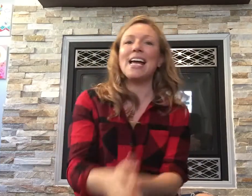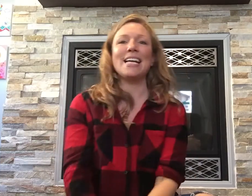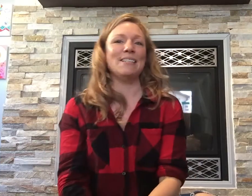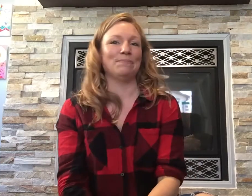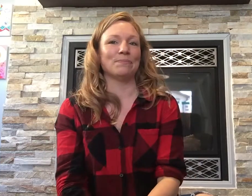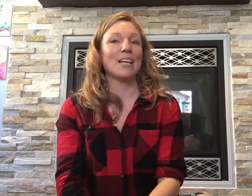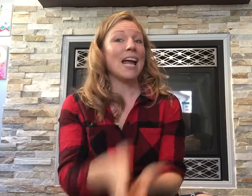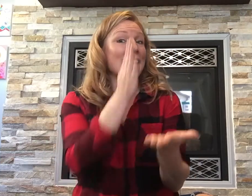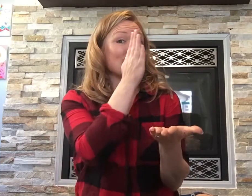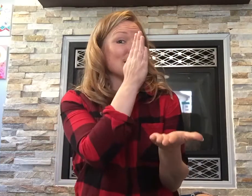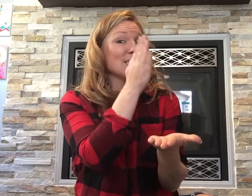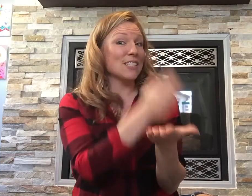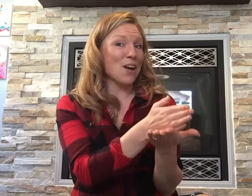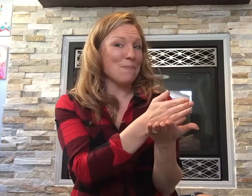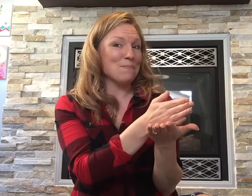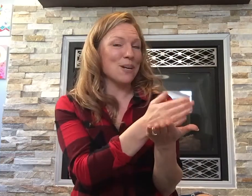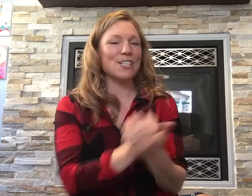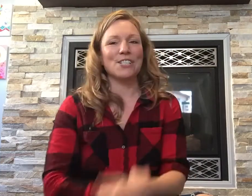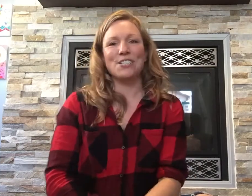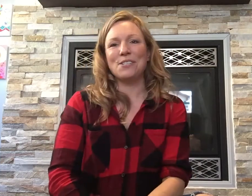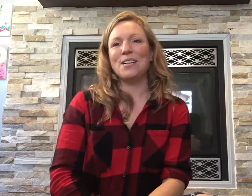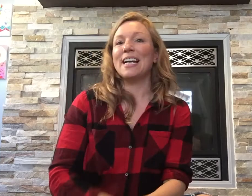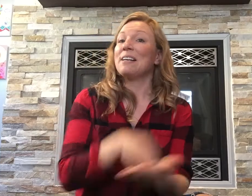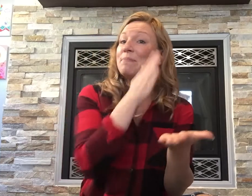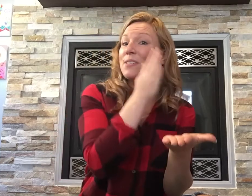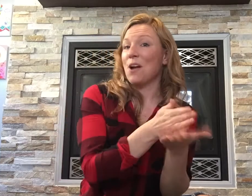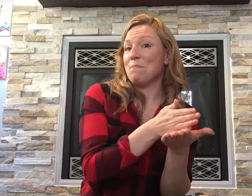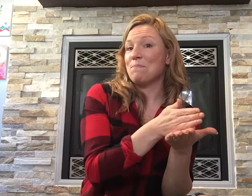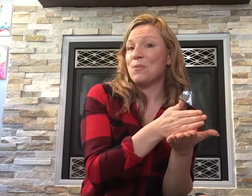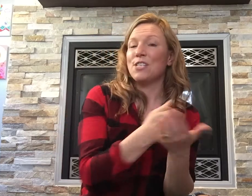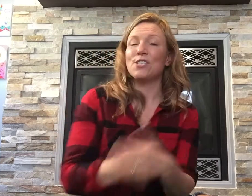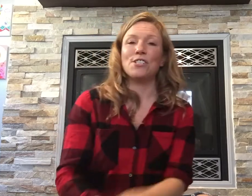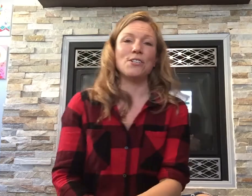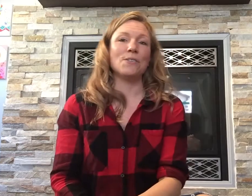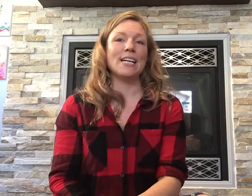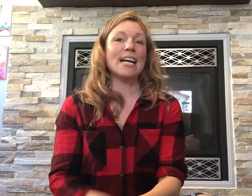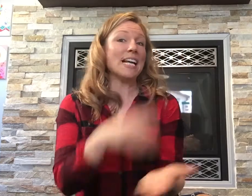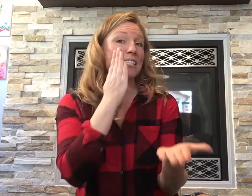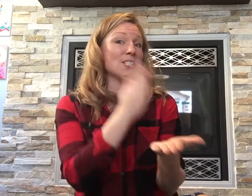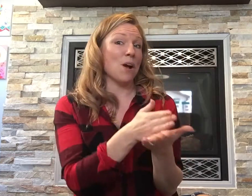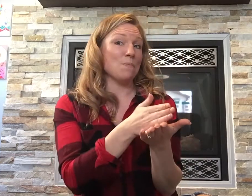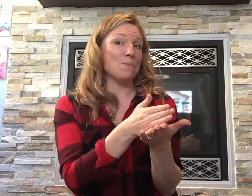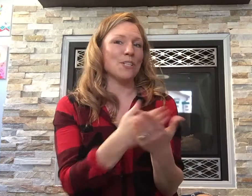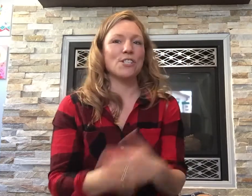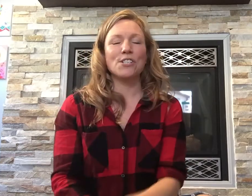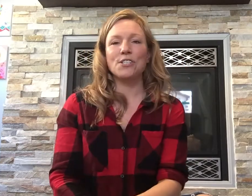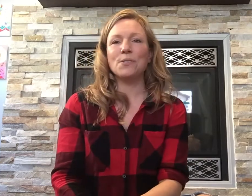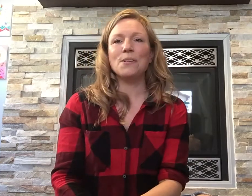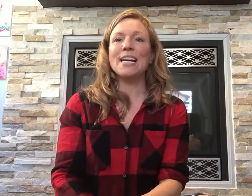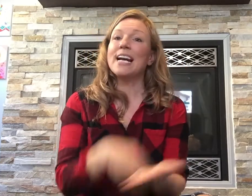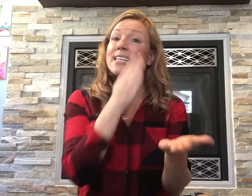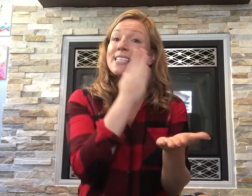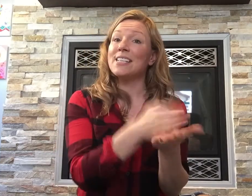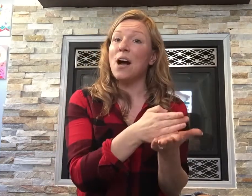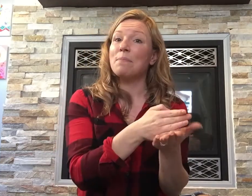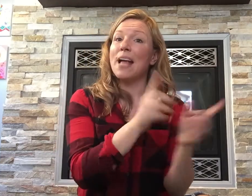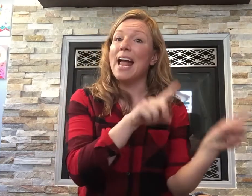bed, stop what you're doing, stop what you're doing, stop what you're doing, stop